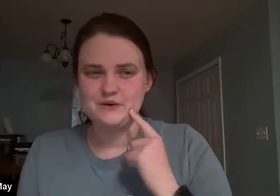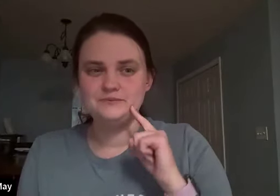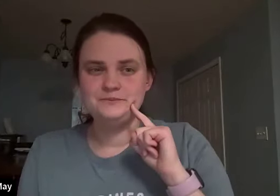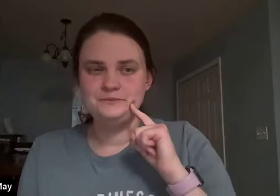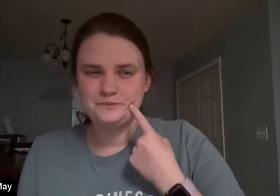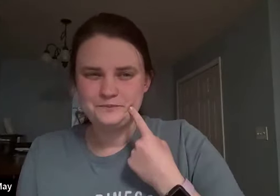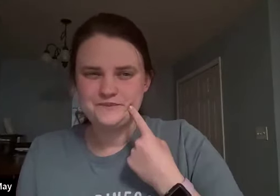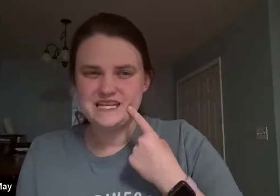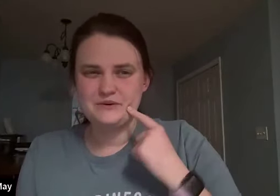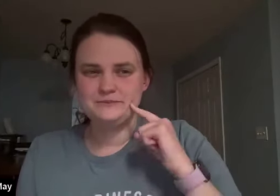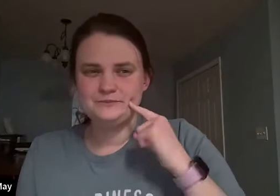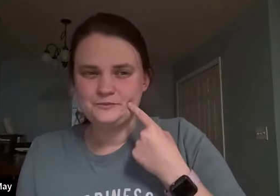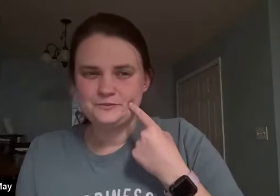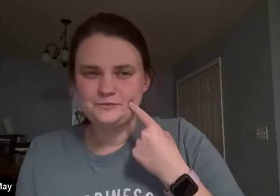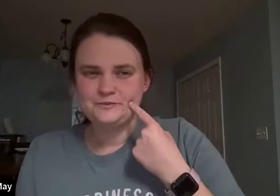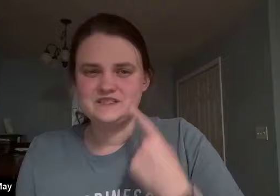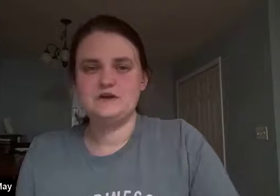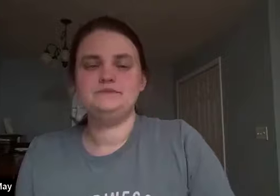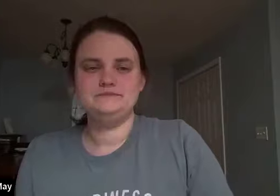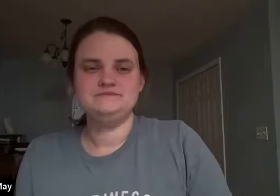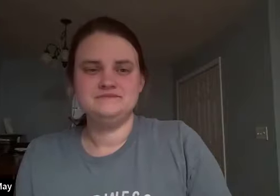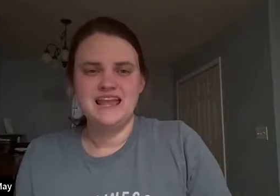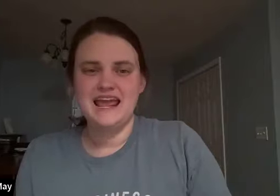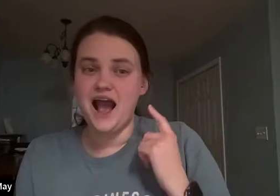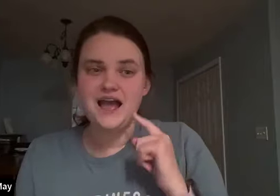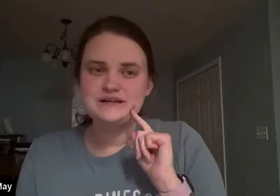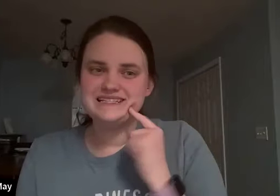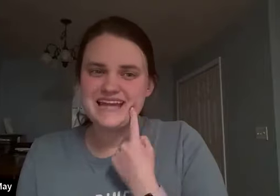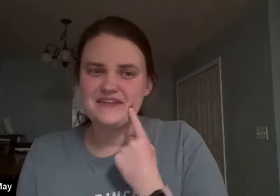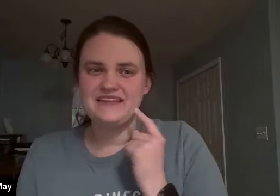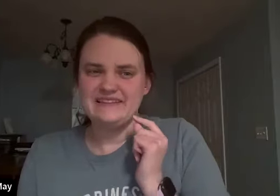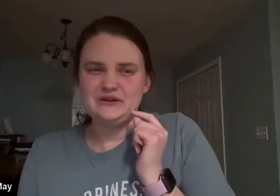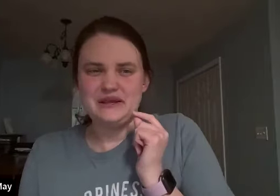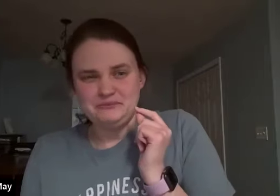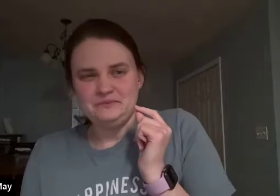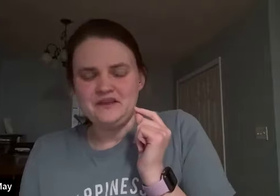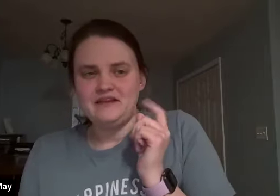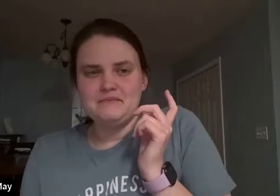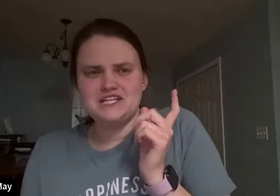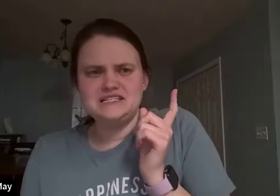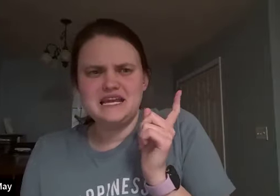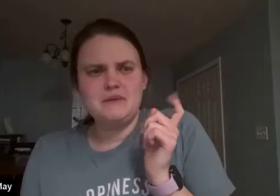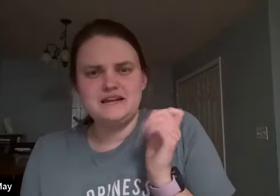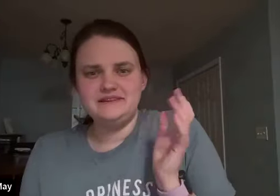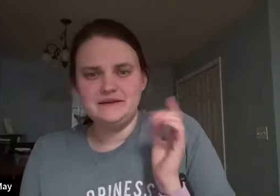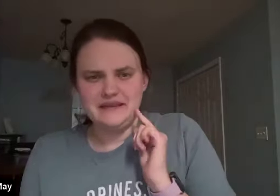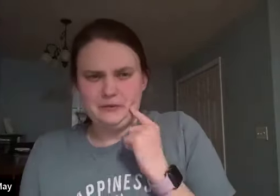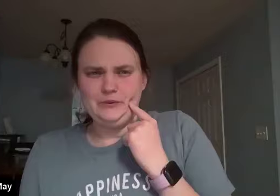sour, sour, sour. And I always tend to add that like little, like imagine taking a bite of a lemon, like,